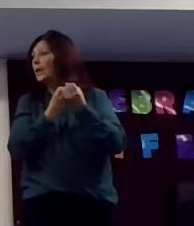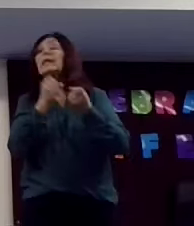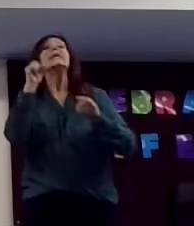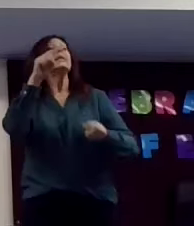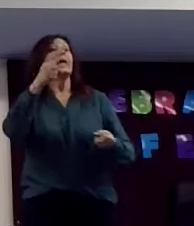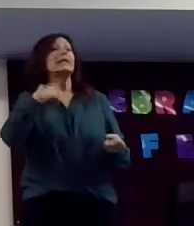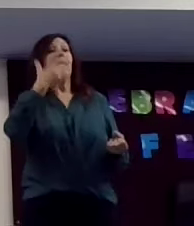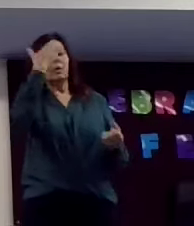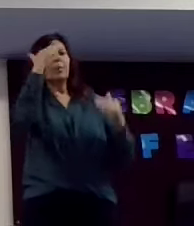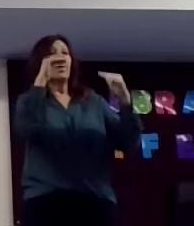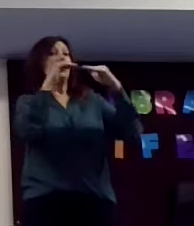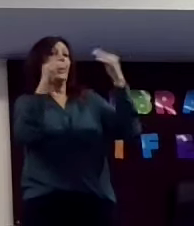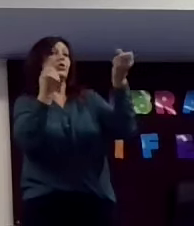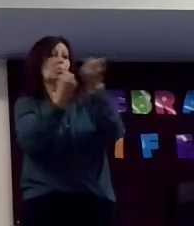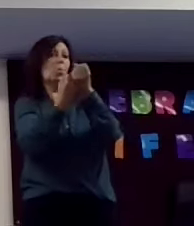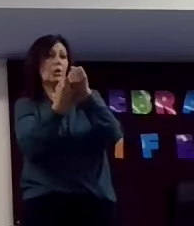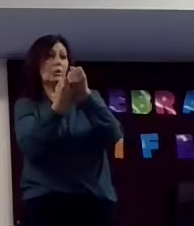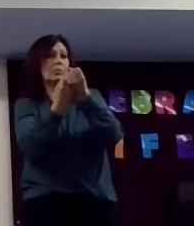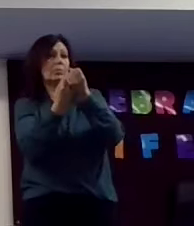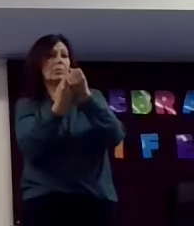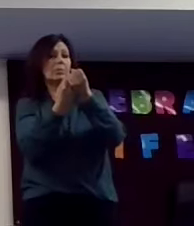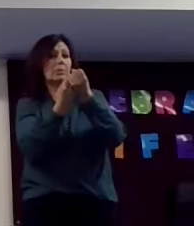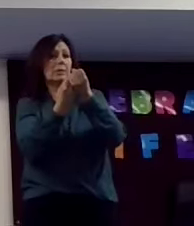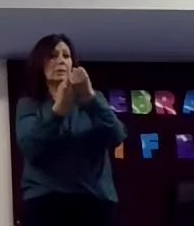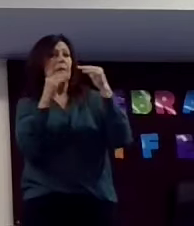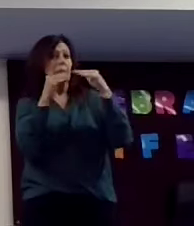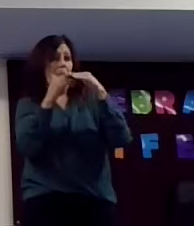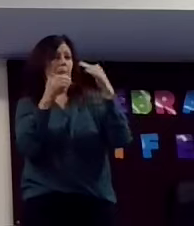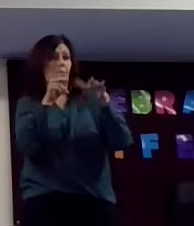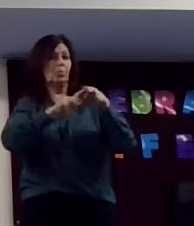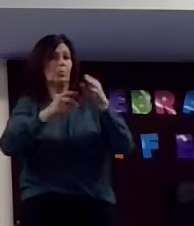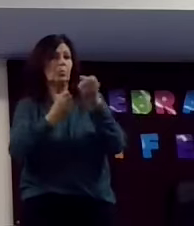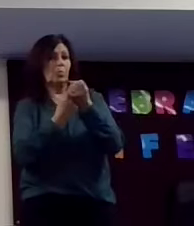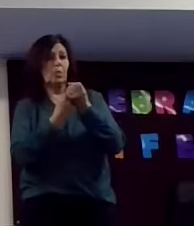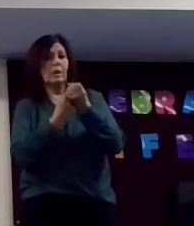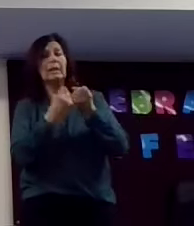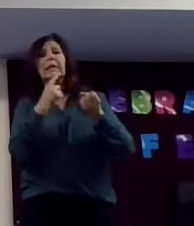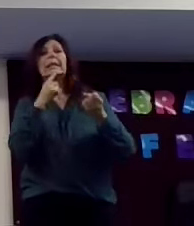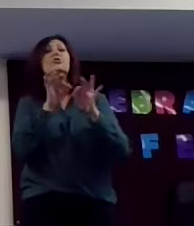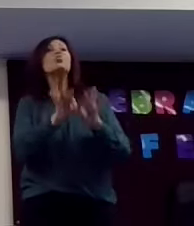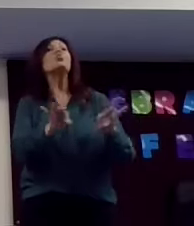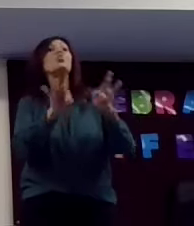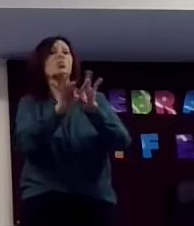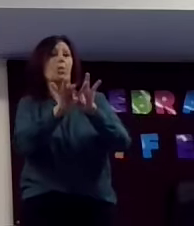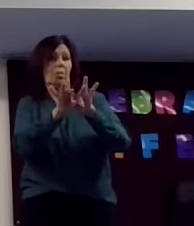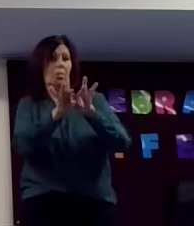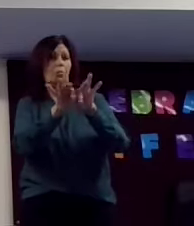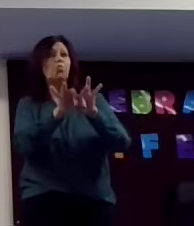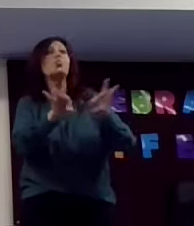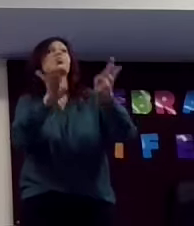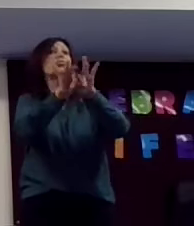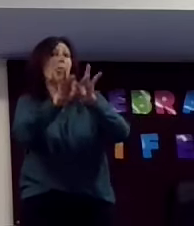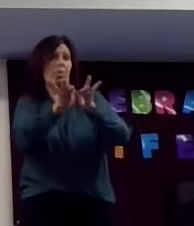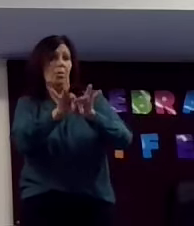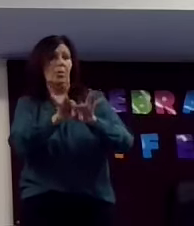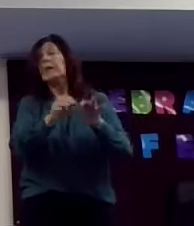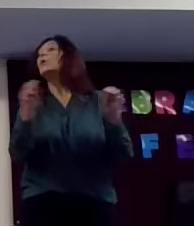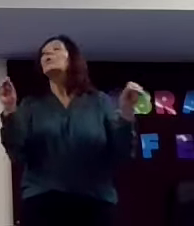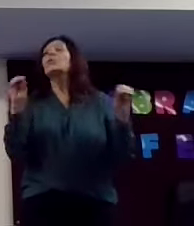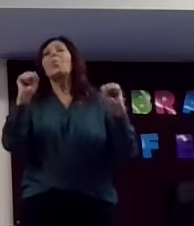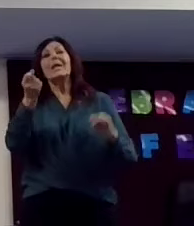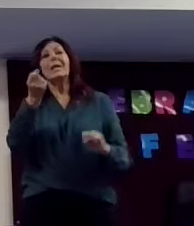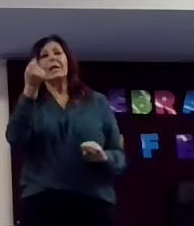I'm aware paraprofessional support, peer support, I think is crucial. I think it's crucial because